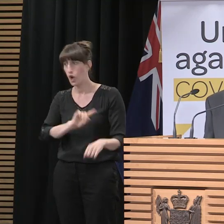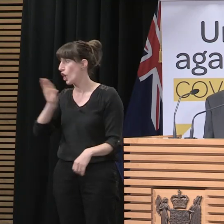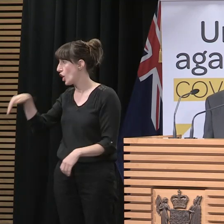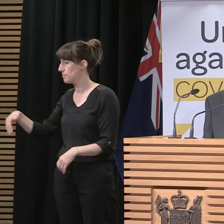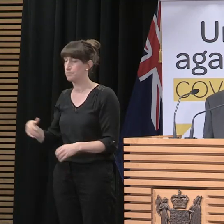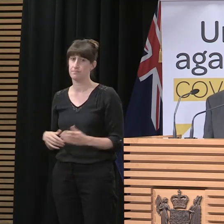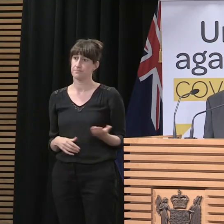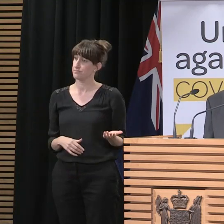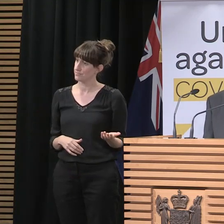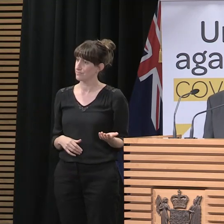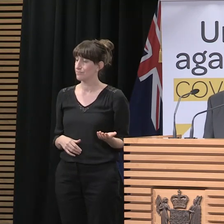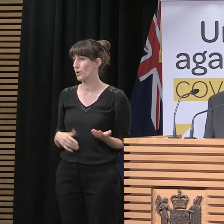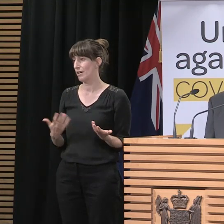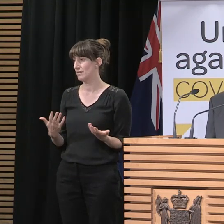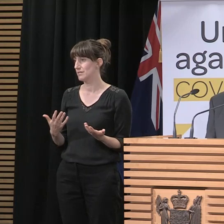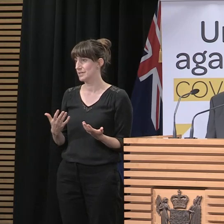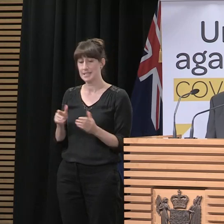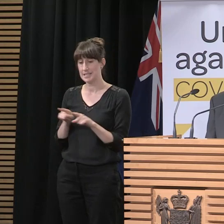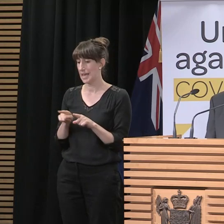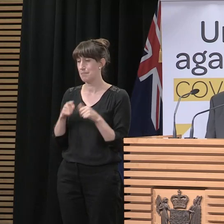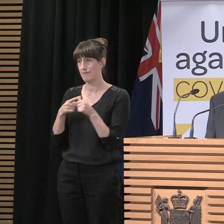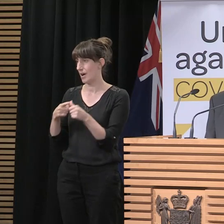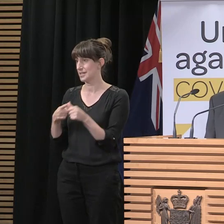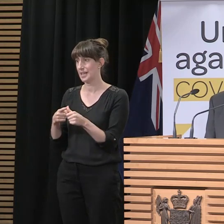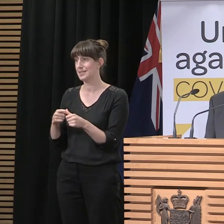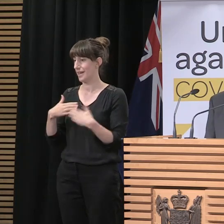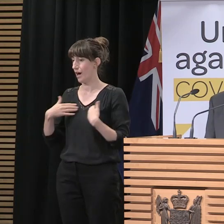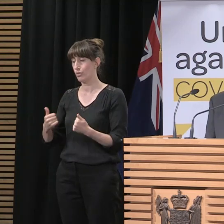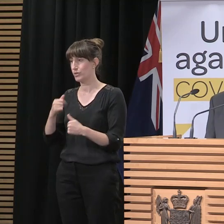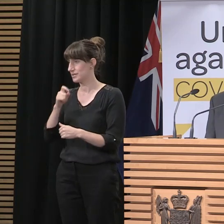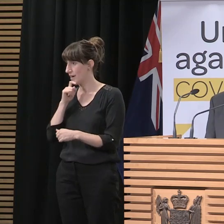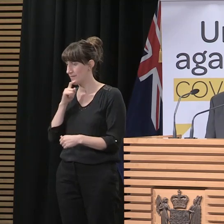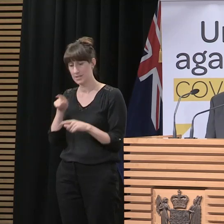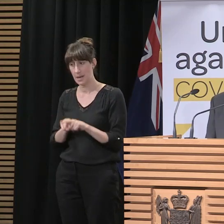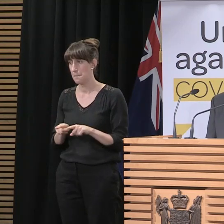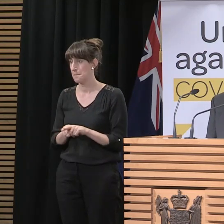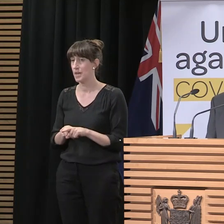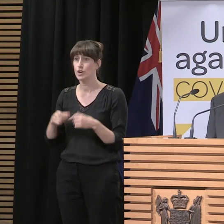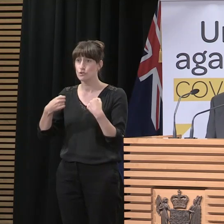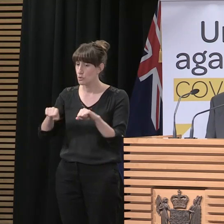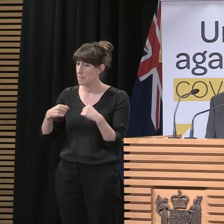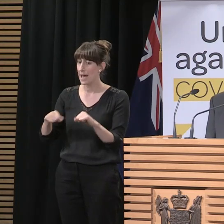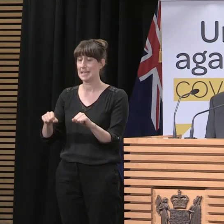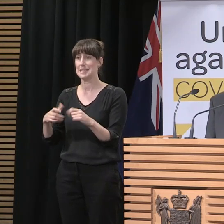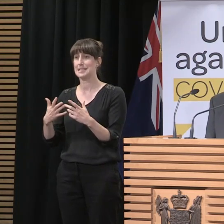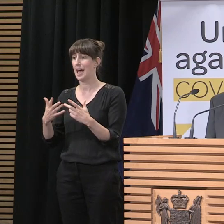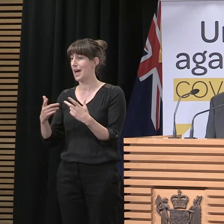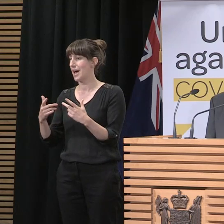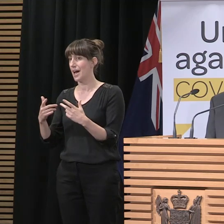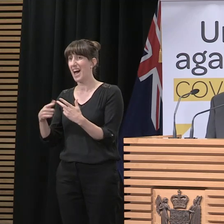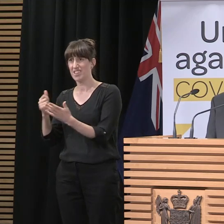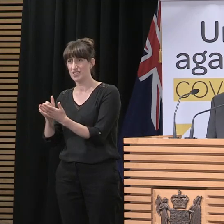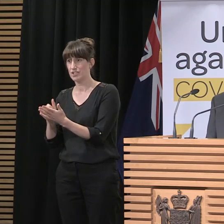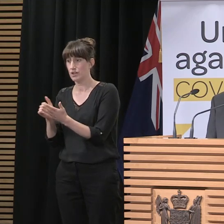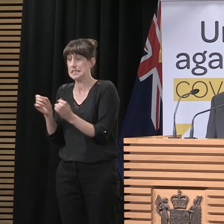Dr. Bloomfield provided you. So we do ask people to take care for themselves. I know that supermarkets and other stores are already taking active steps